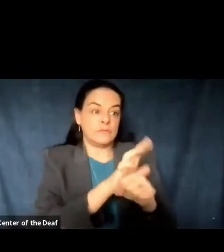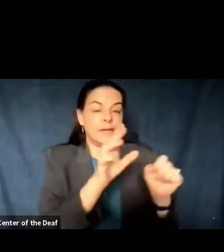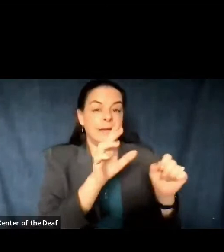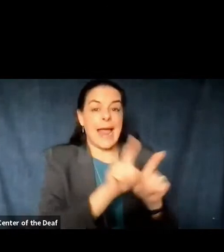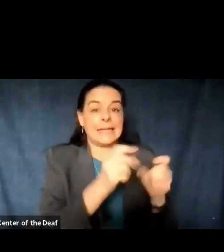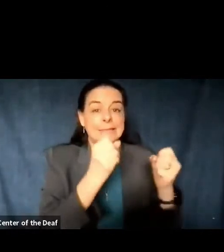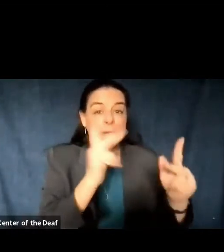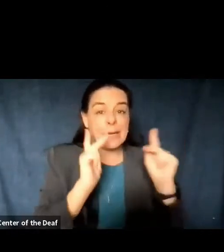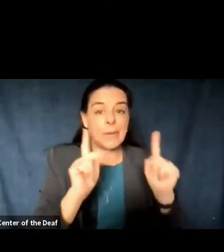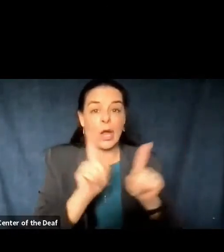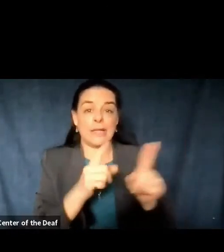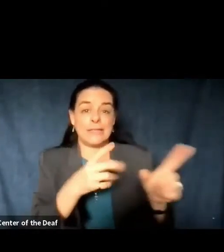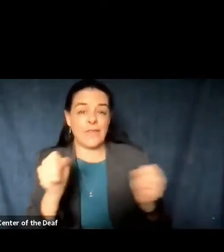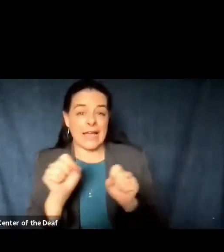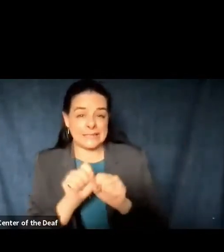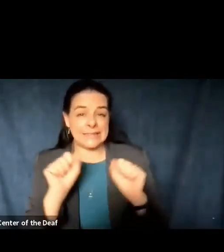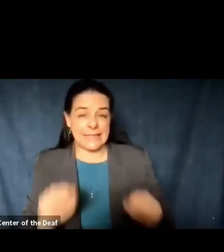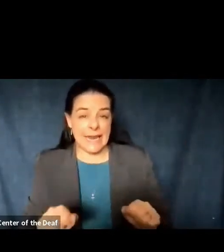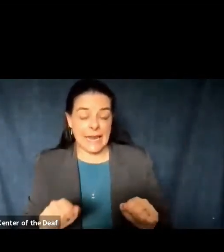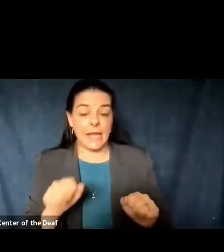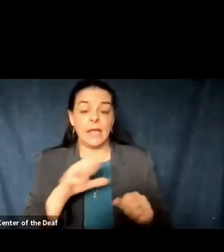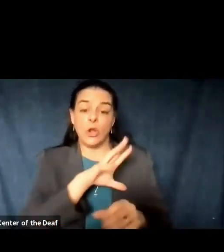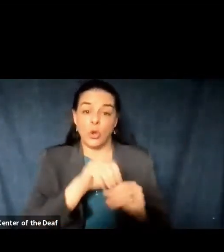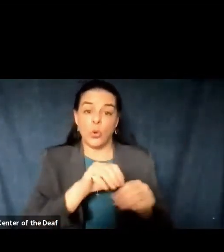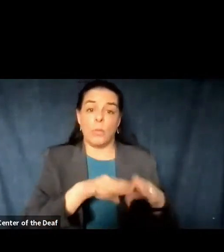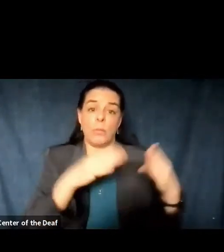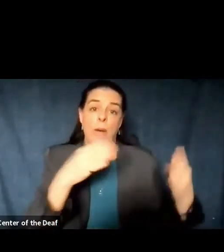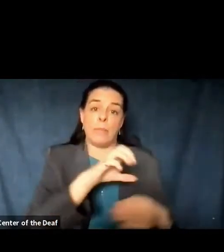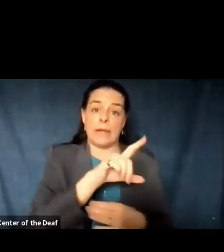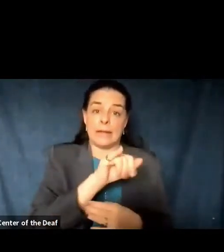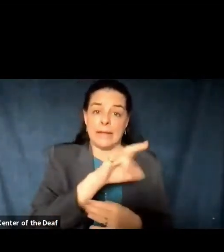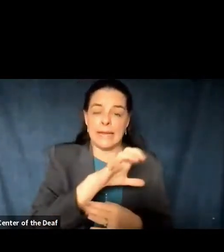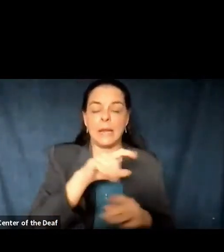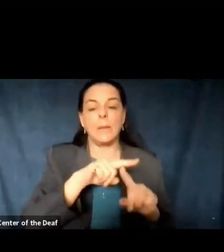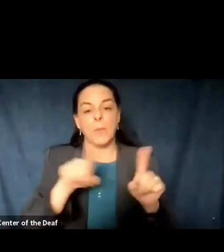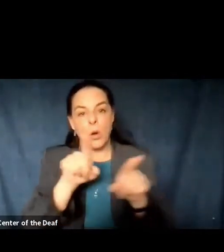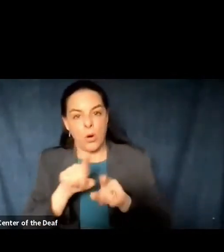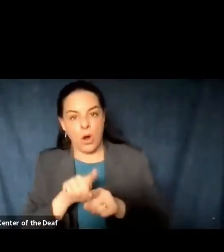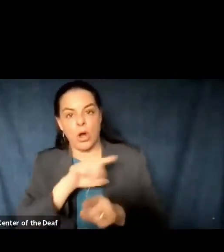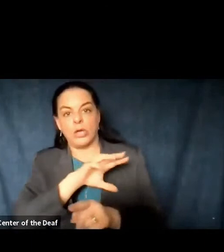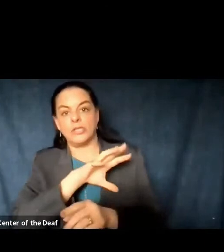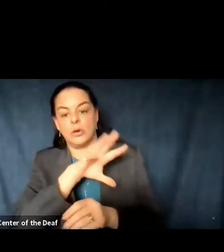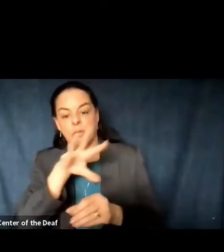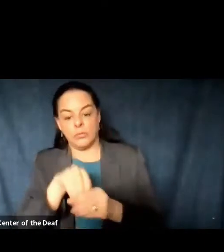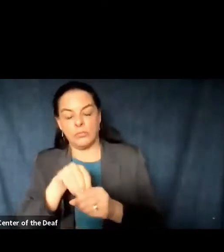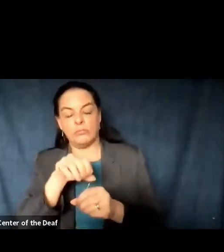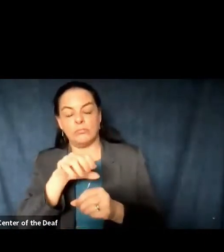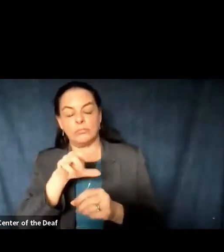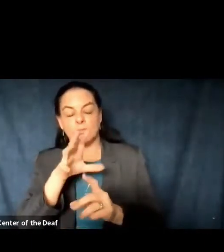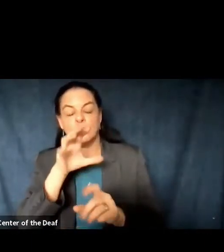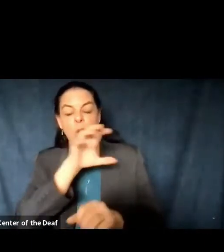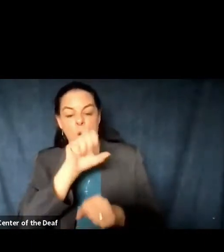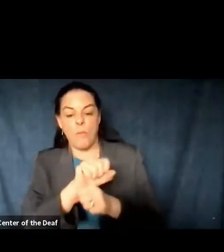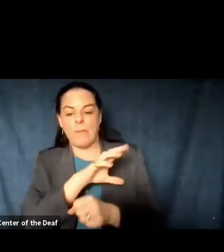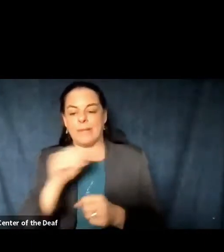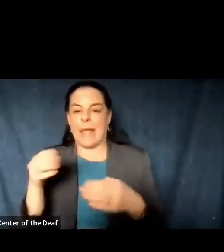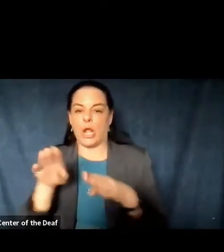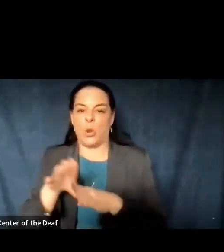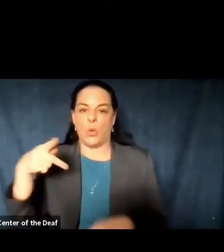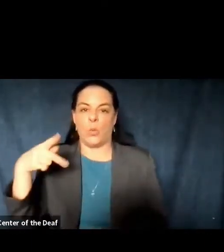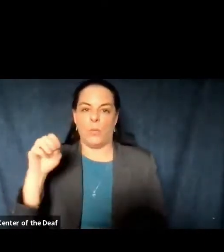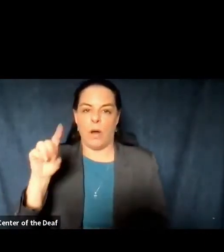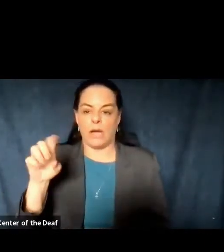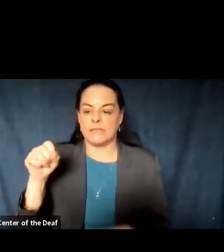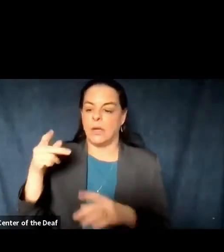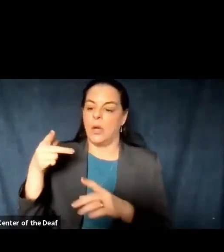And that will include public clinics, but also continue to include appointments and closed pods. From Alexandra